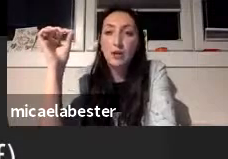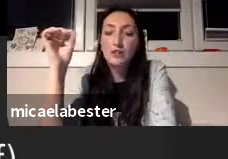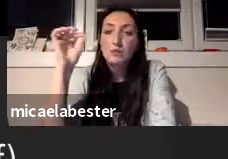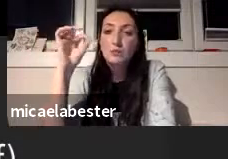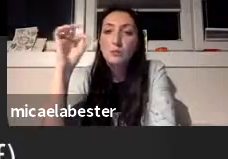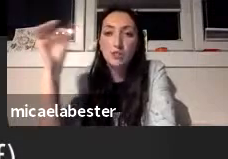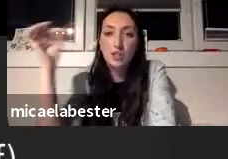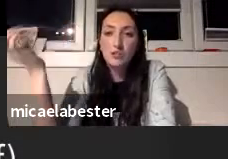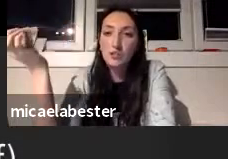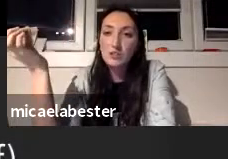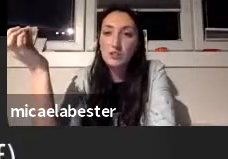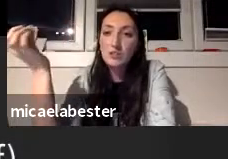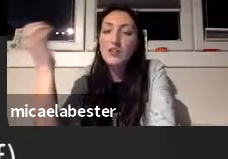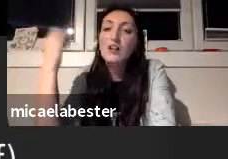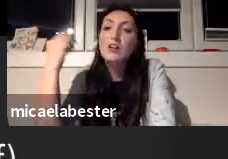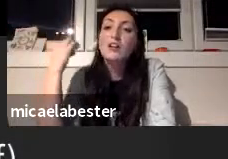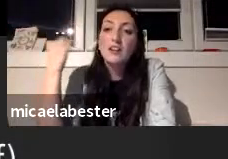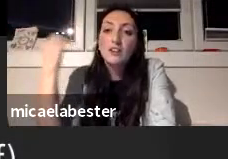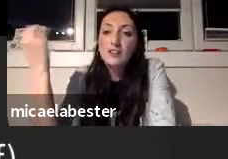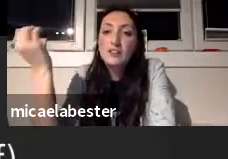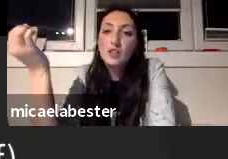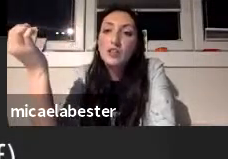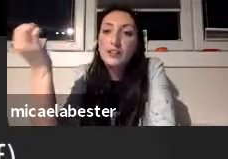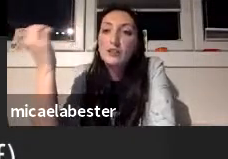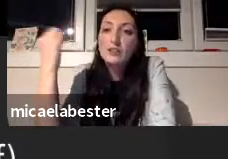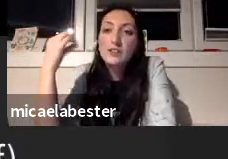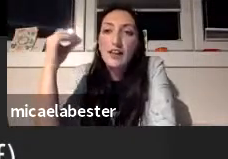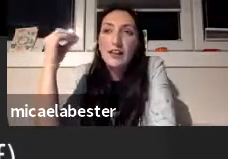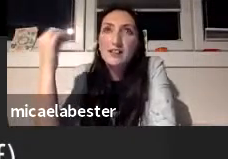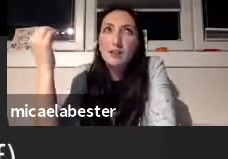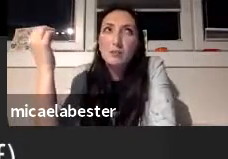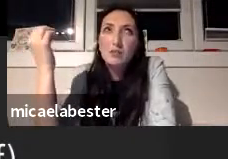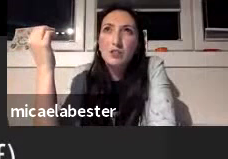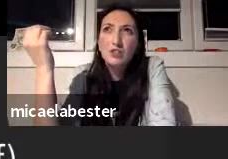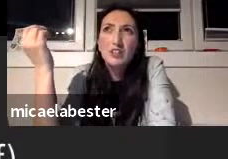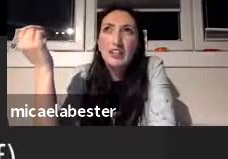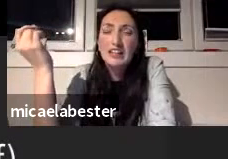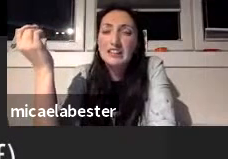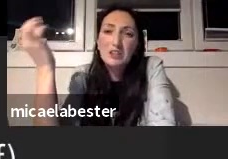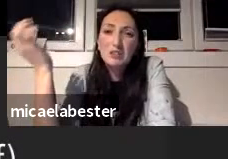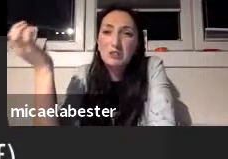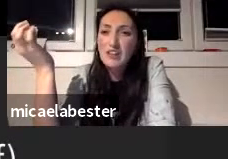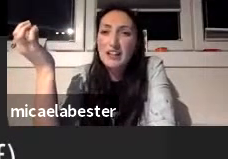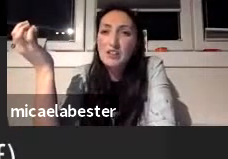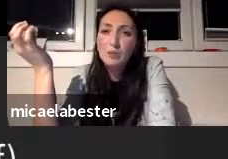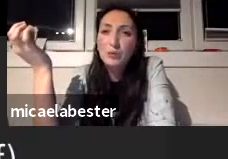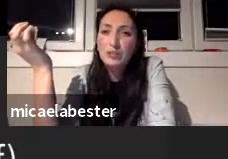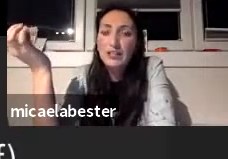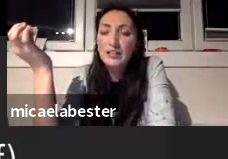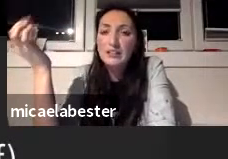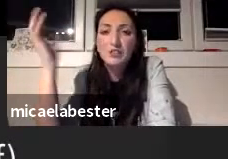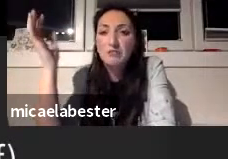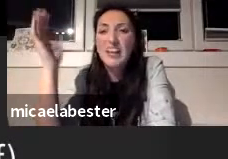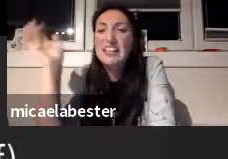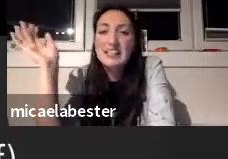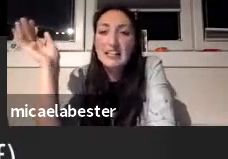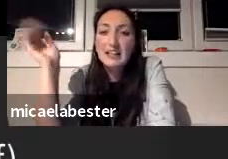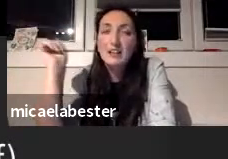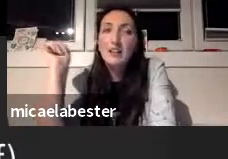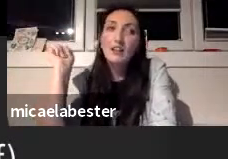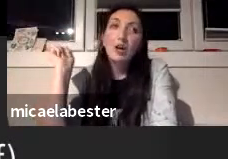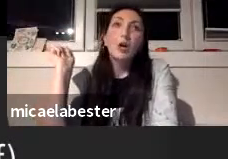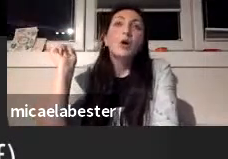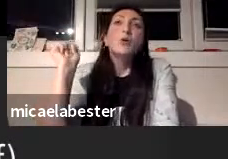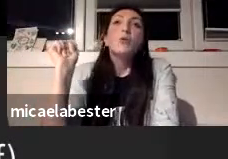English words with gestures. There is such a thing called sign substituted English or sign supported English or